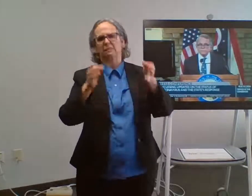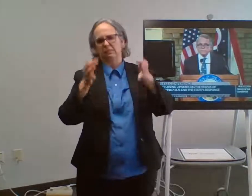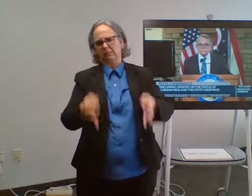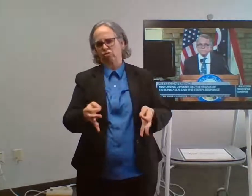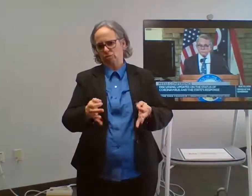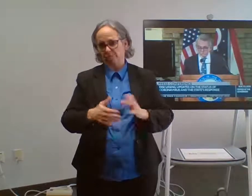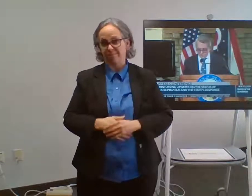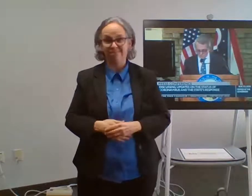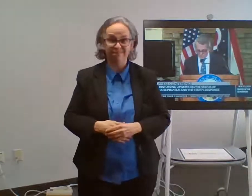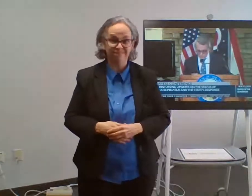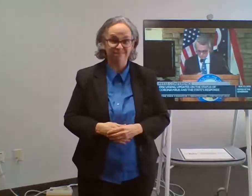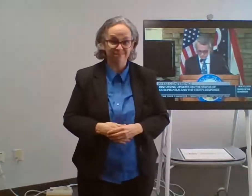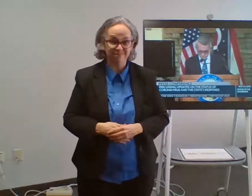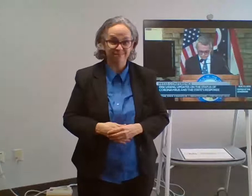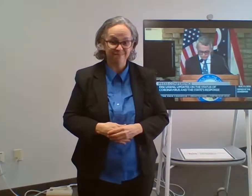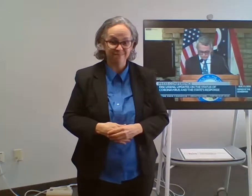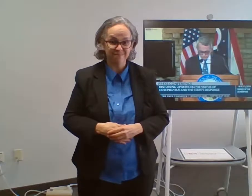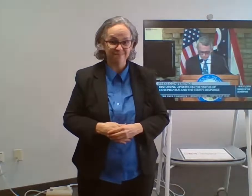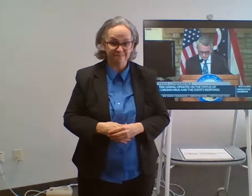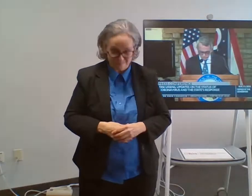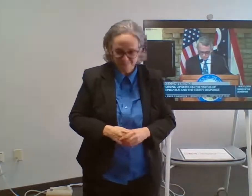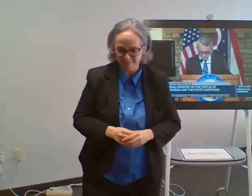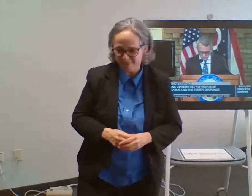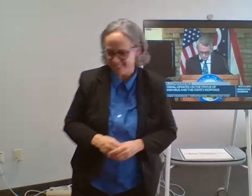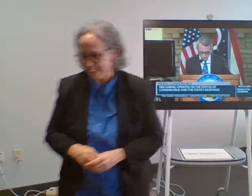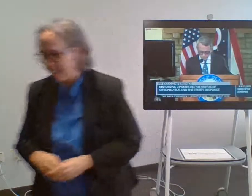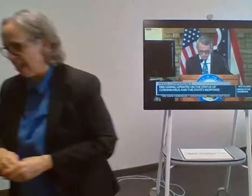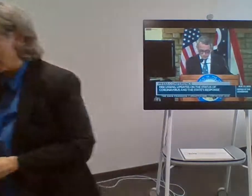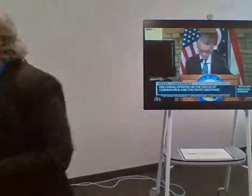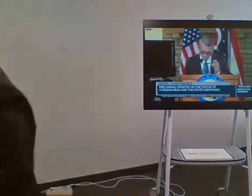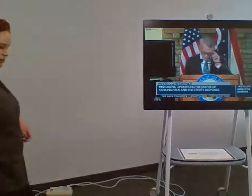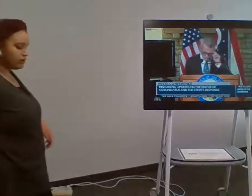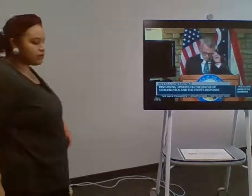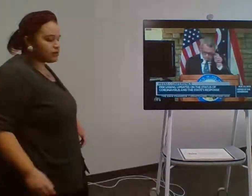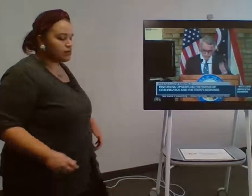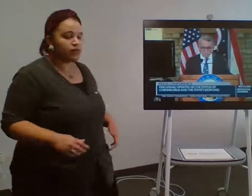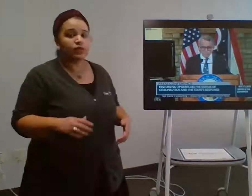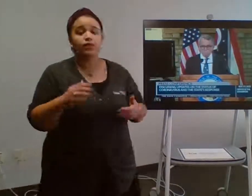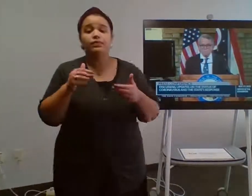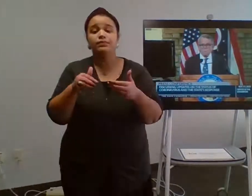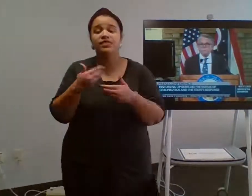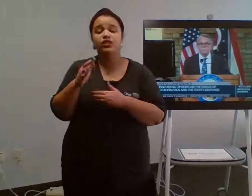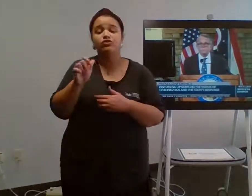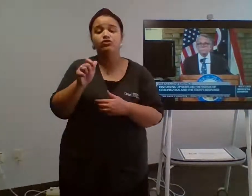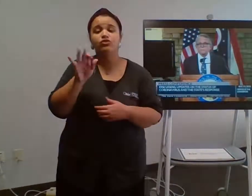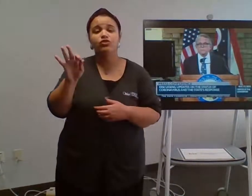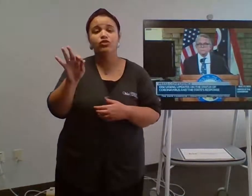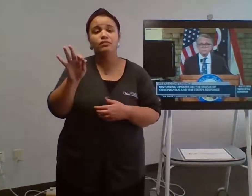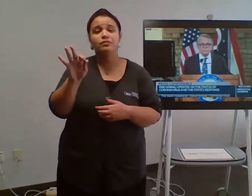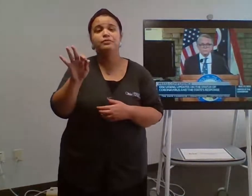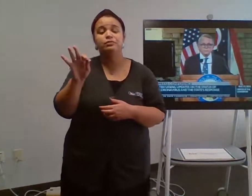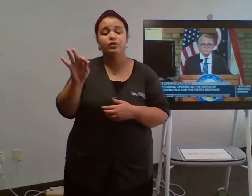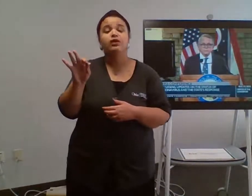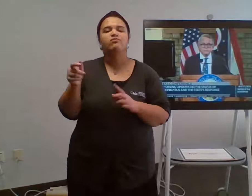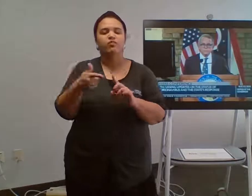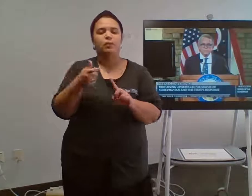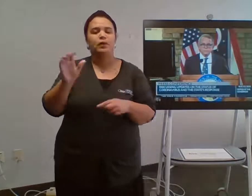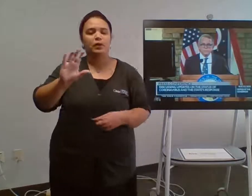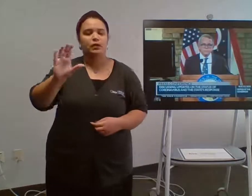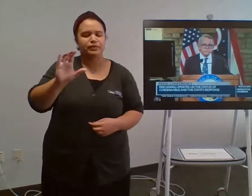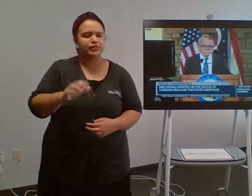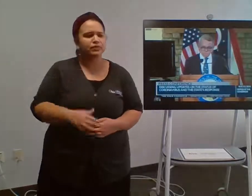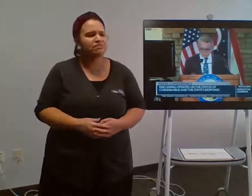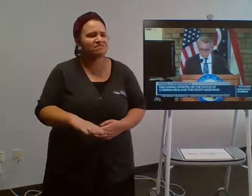Next question is from Jeff Reddick at WSYX in Columbus. Good afternoon, Governor. A lot of talk today, of course,